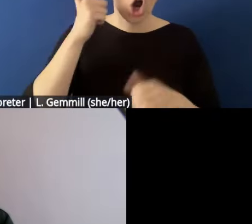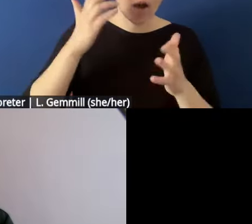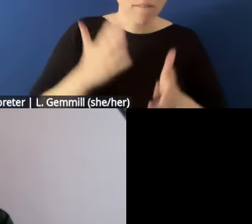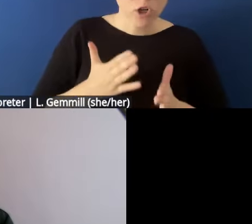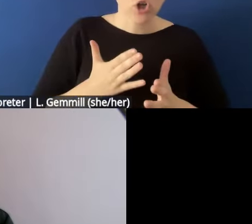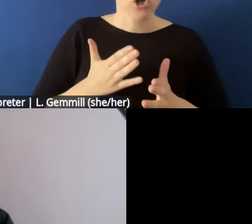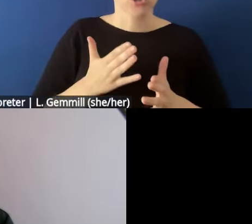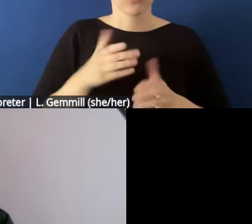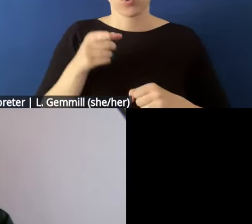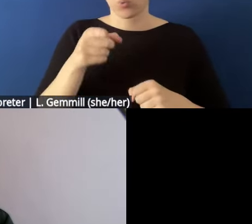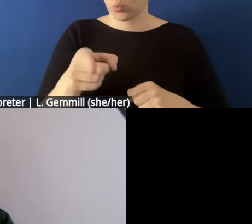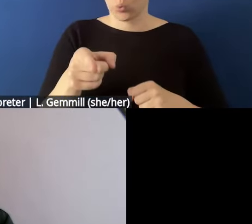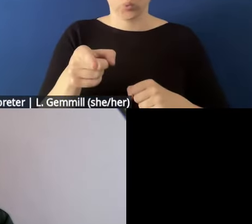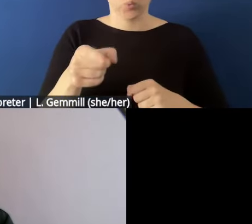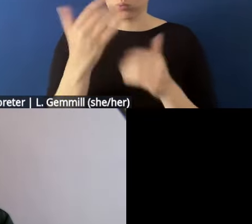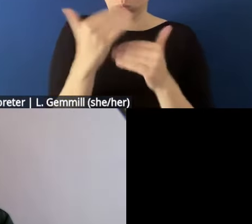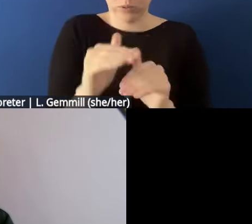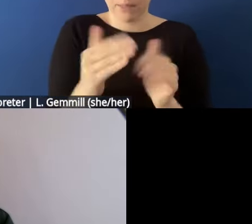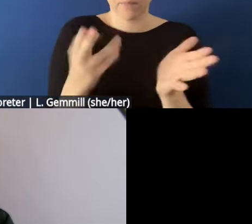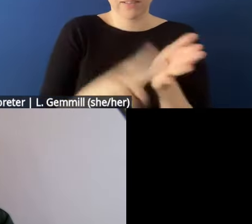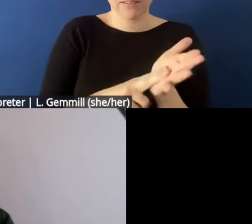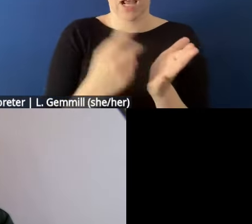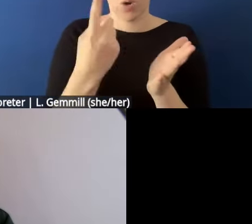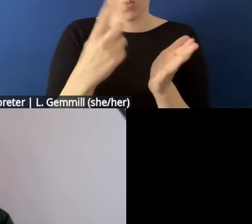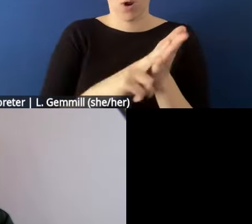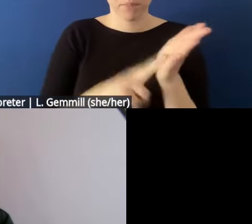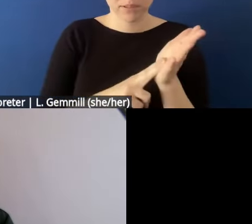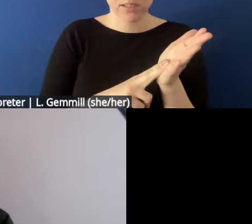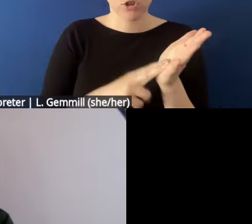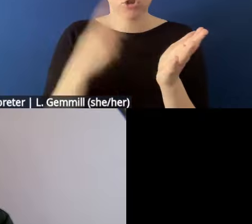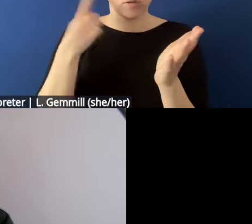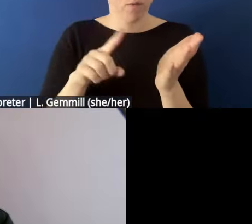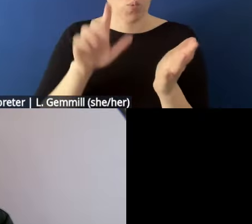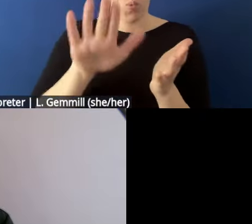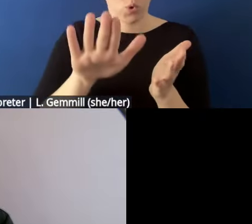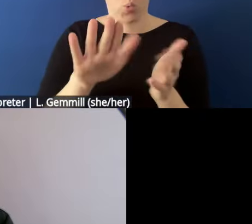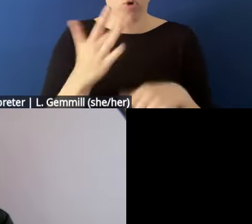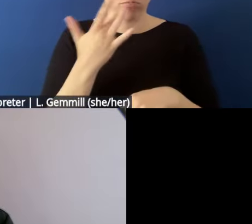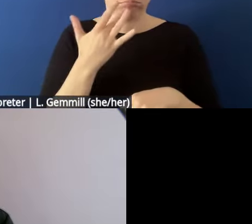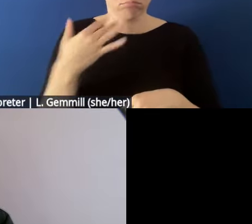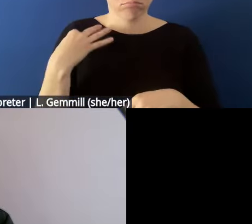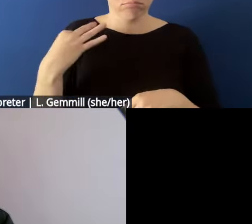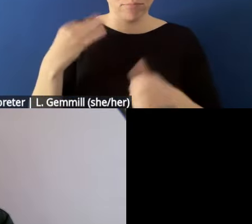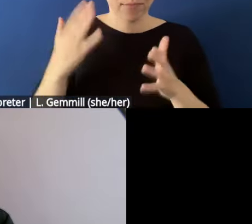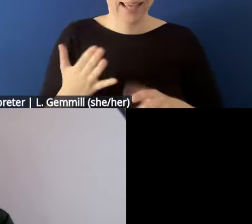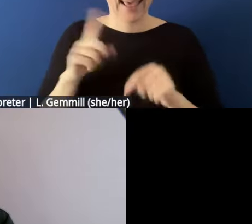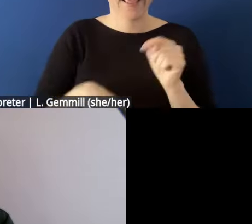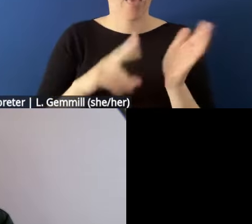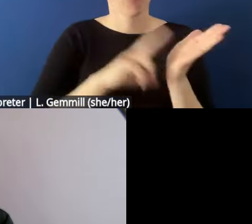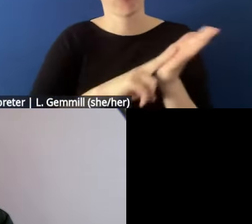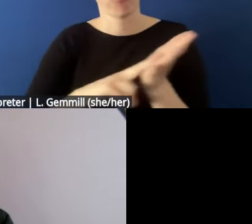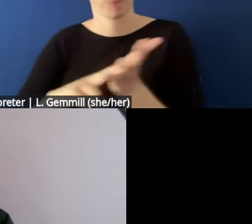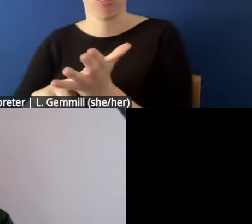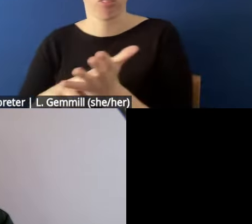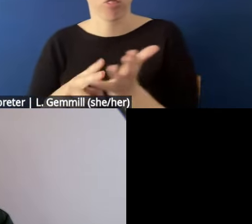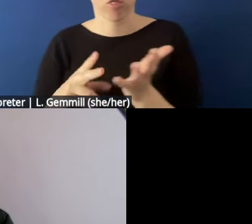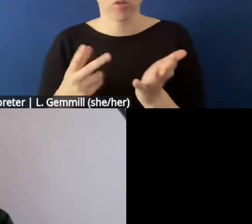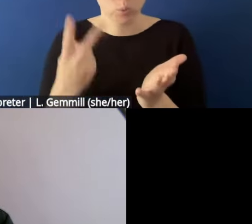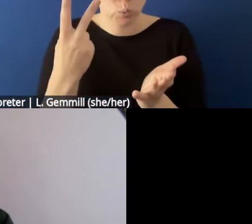sign one petition for your respective candidate. You can't sign 2. If you sign 2,